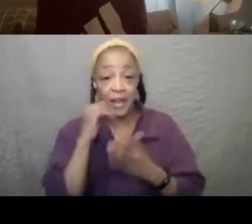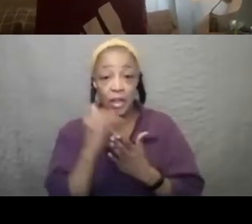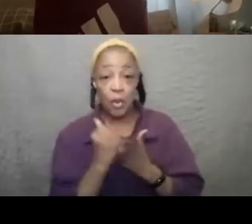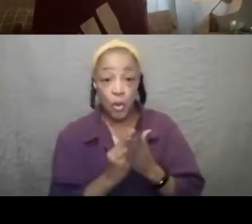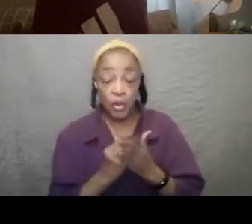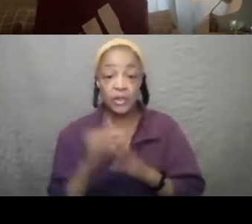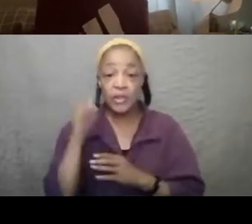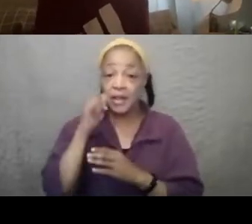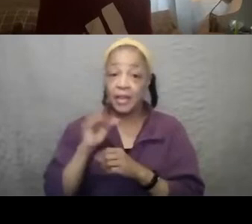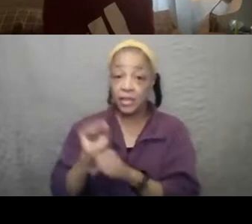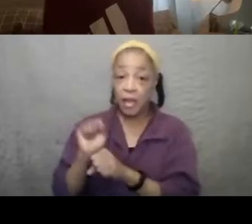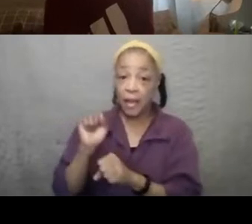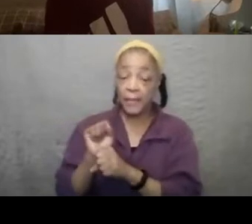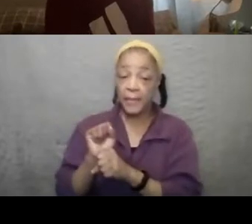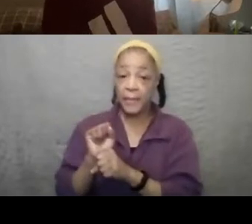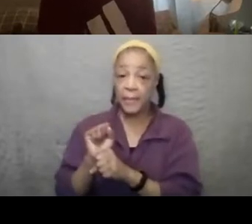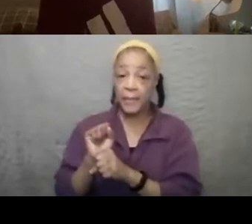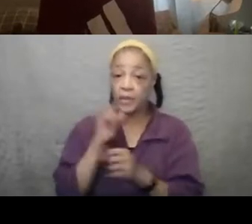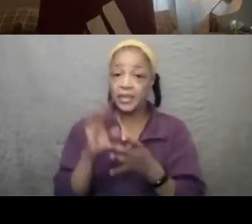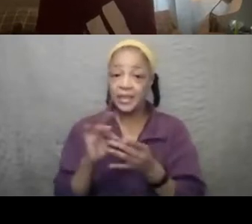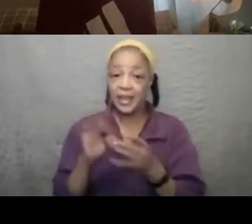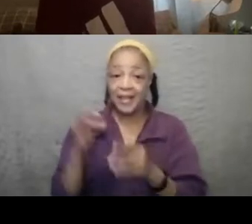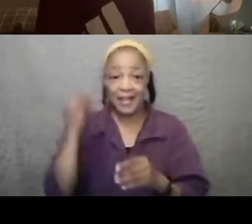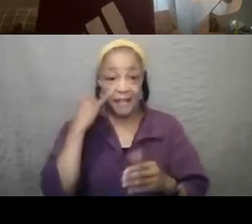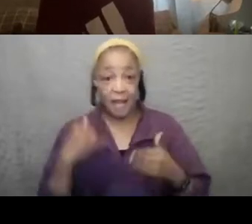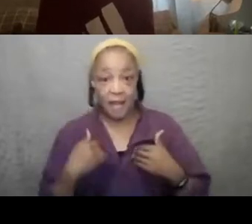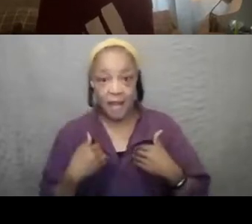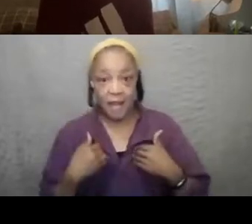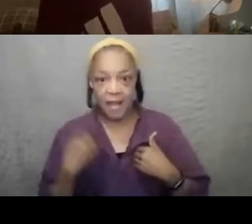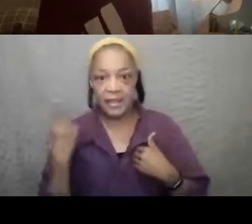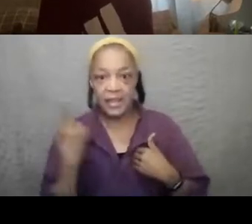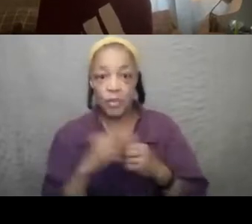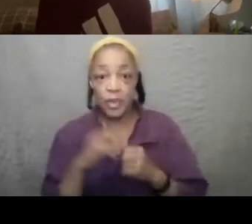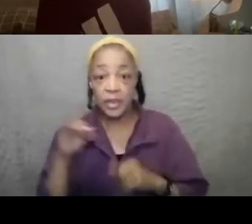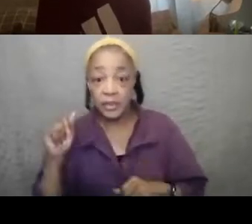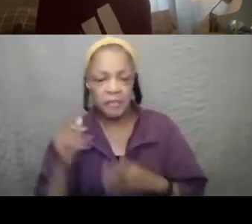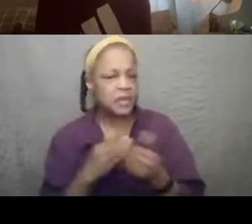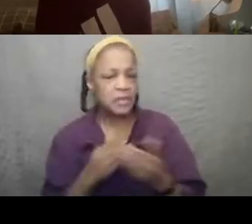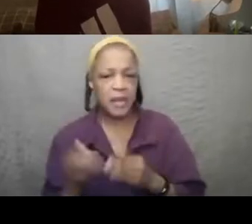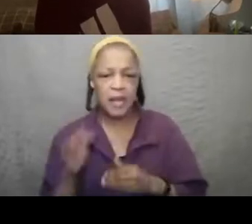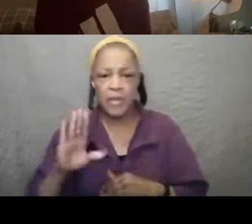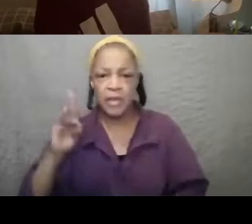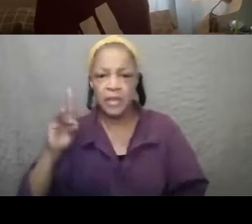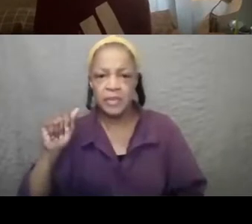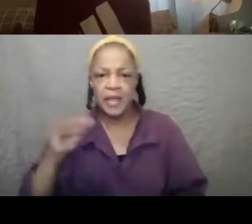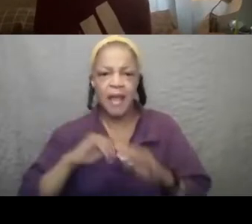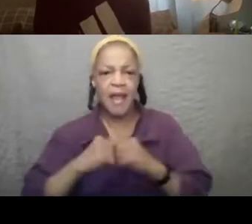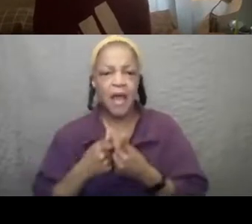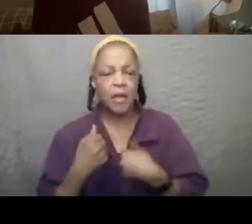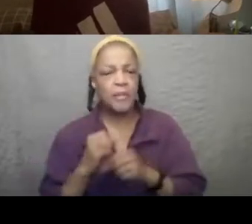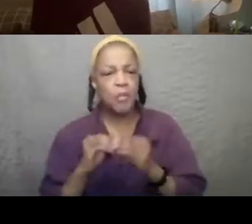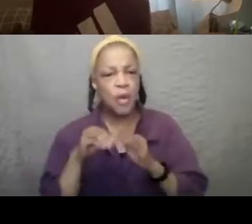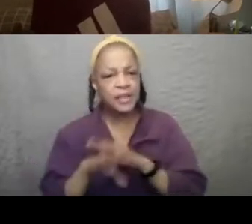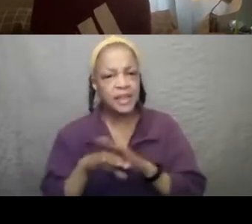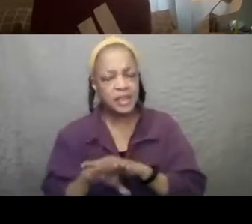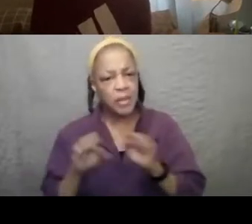or whatever it is, to say, if I had somebody with a disability, no matter what it is, how could this be made more accessible? And I think